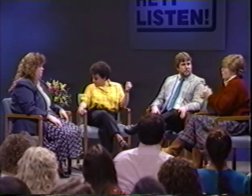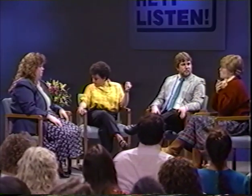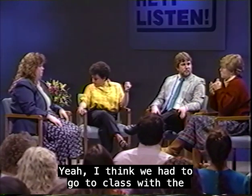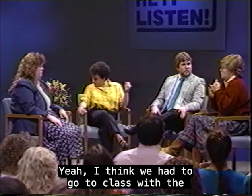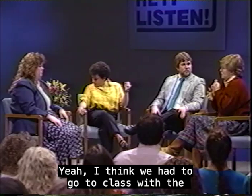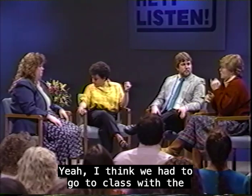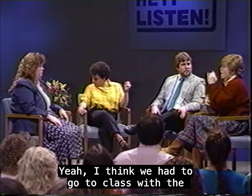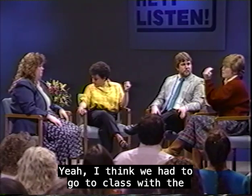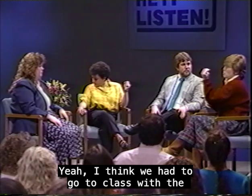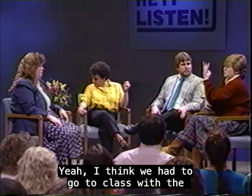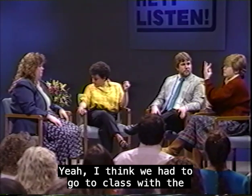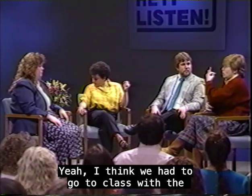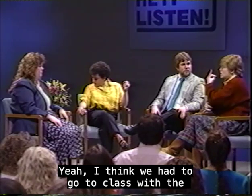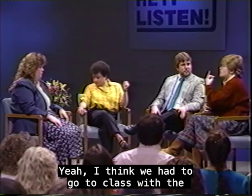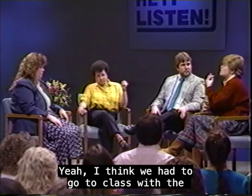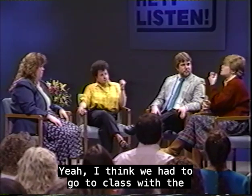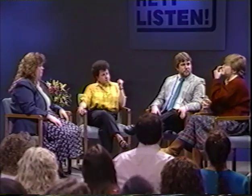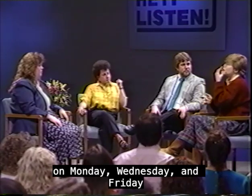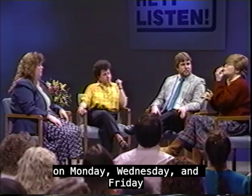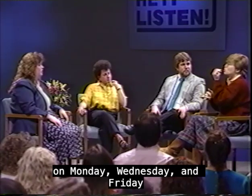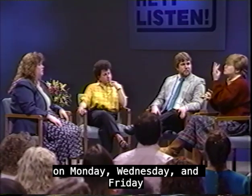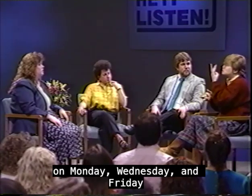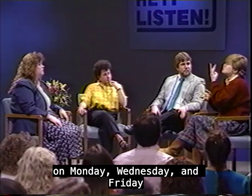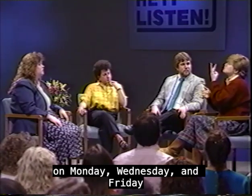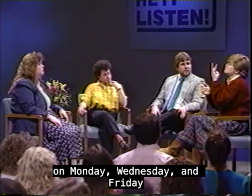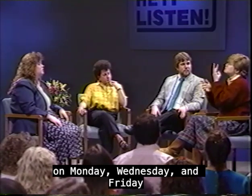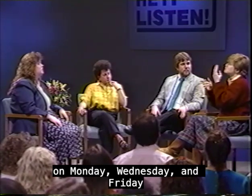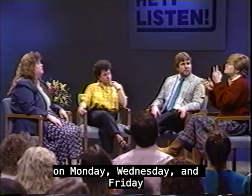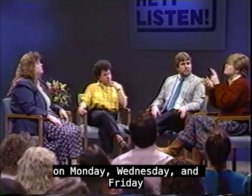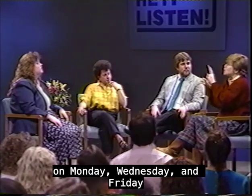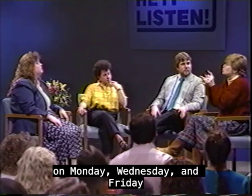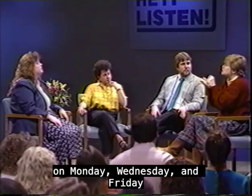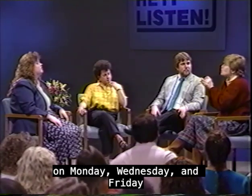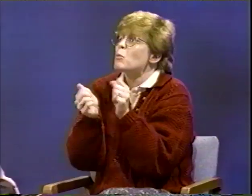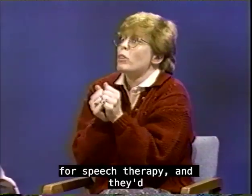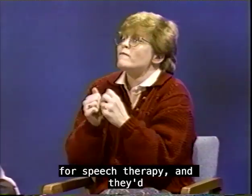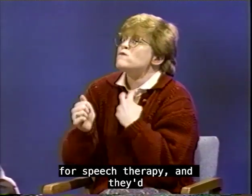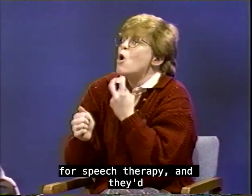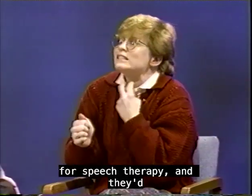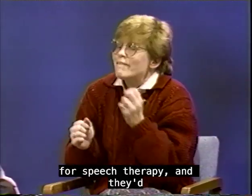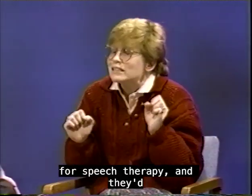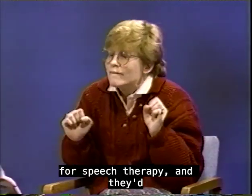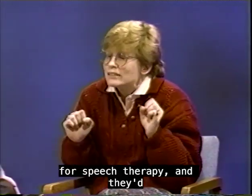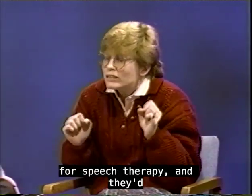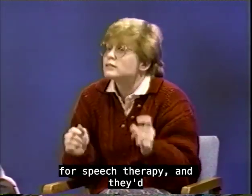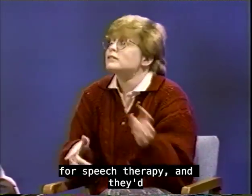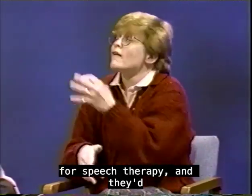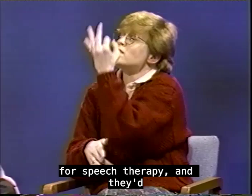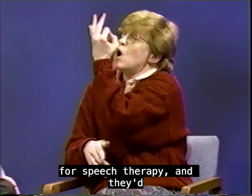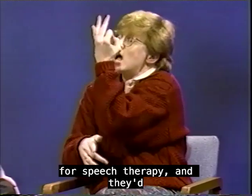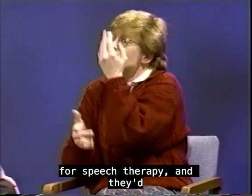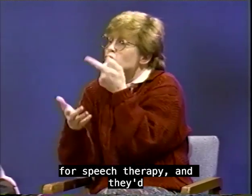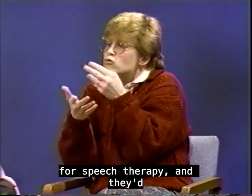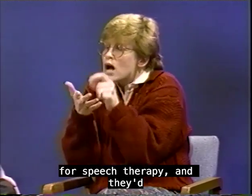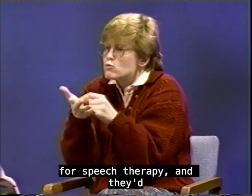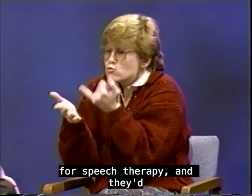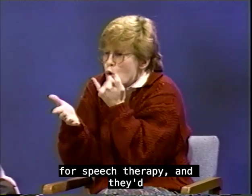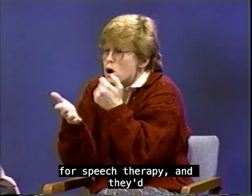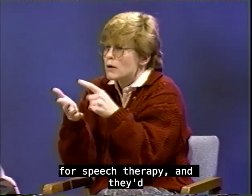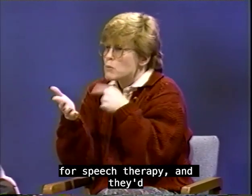Yeah, I think we had to go to class with the sisters on Monday, Wednesday, and Friday 3 times a week for speech therapy. And they'd videotape us using our